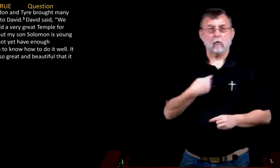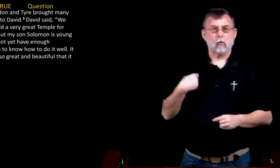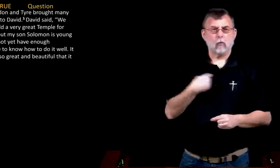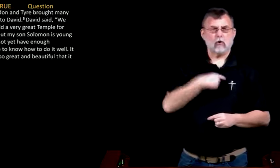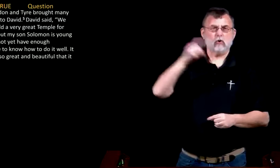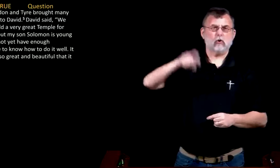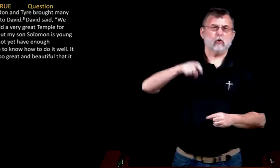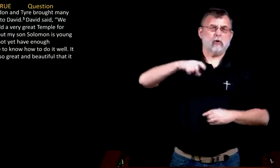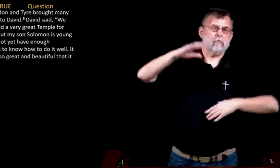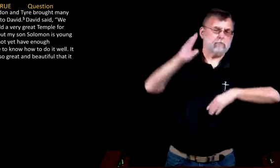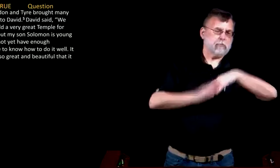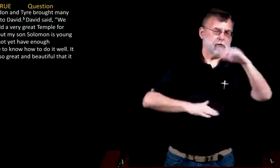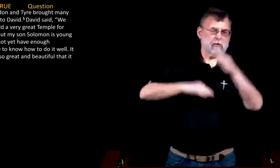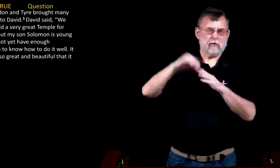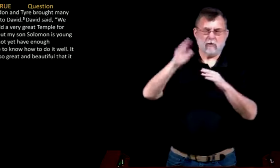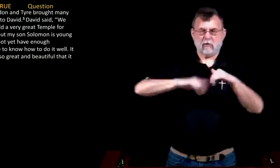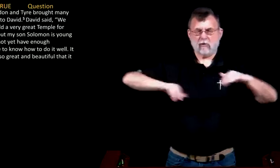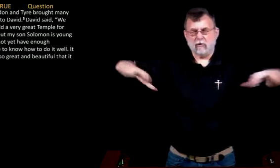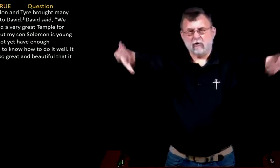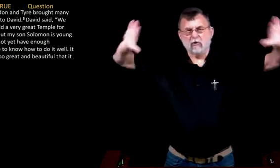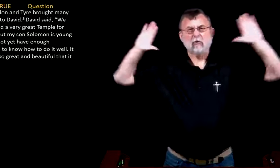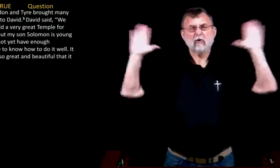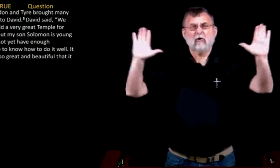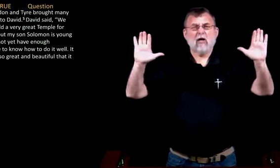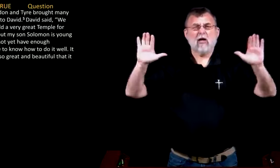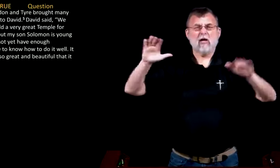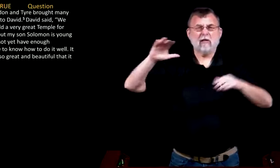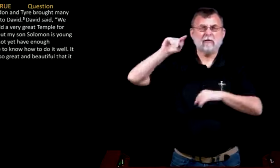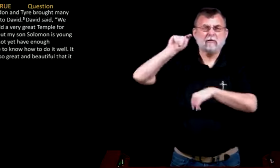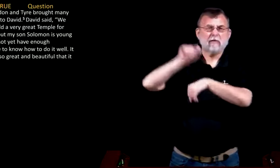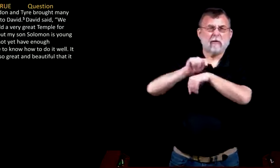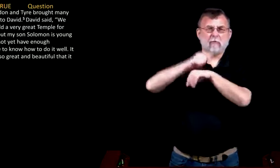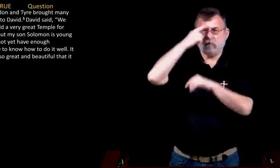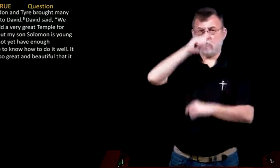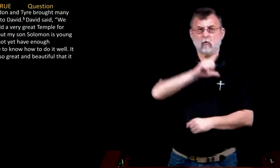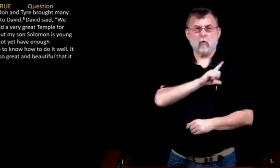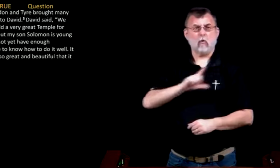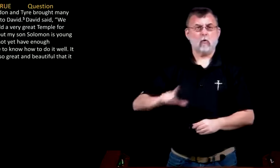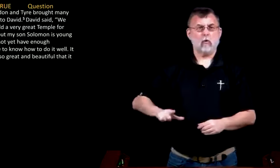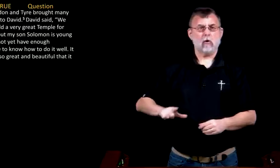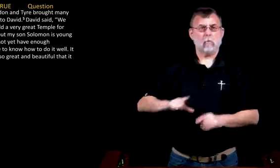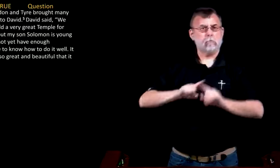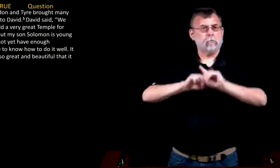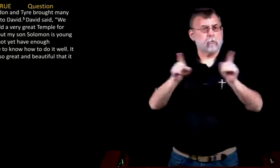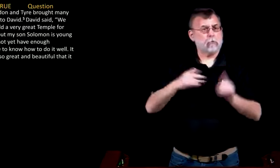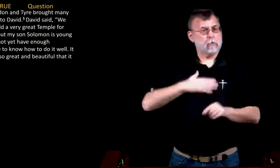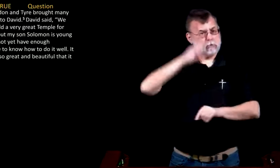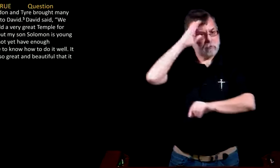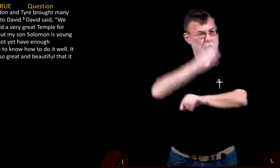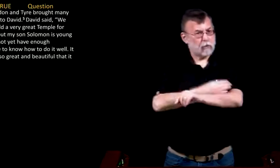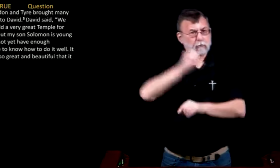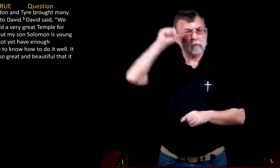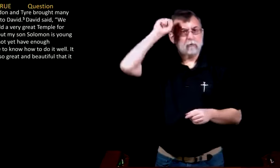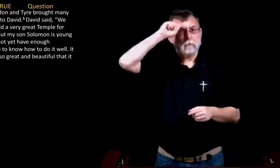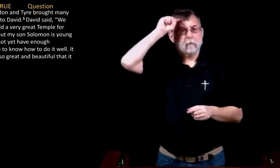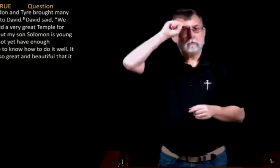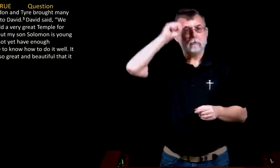David said, "We should build a very great temple for the Lord, but my son